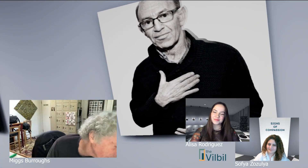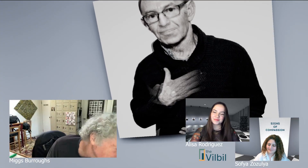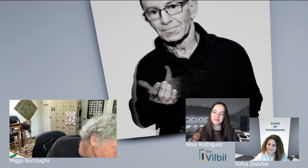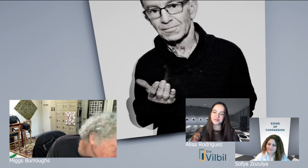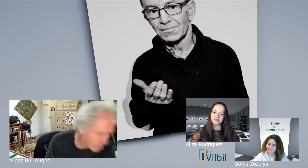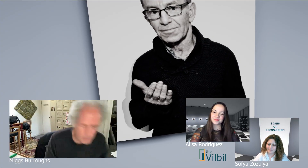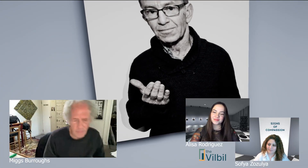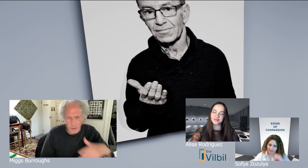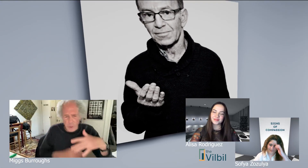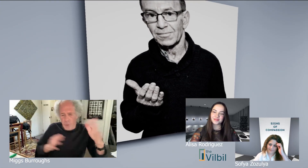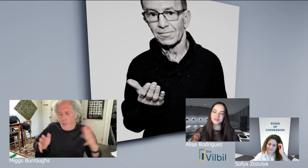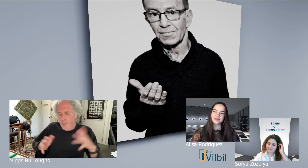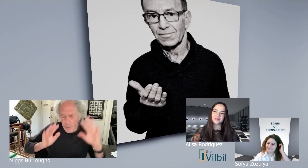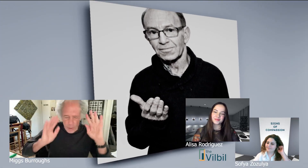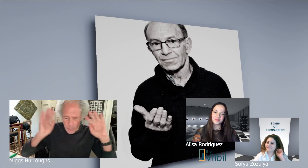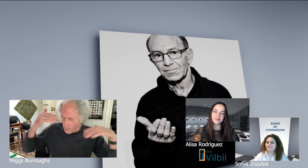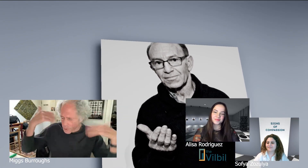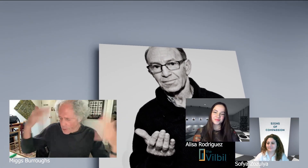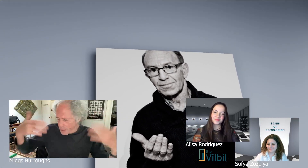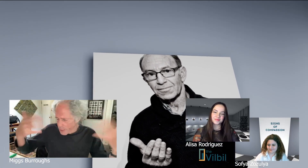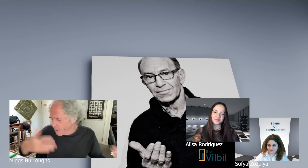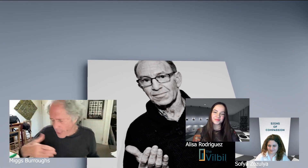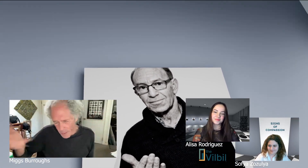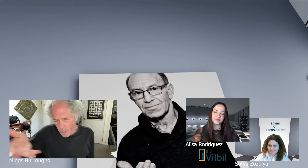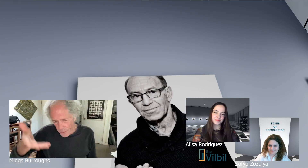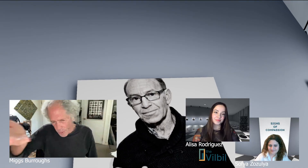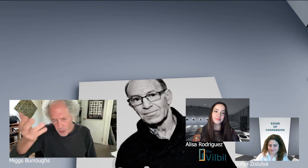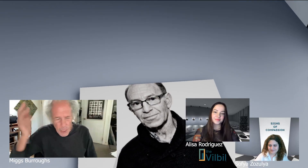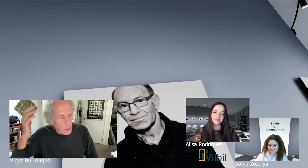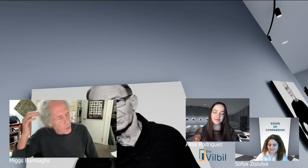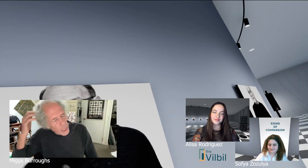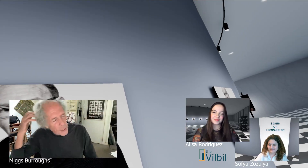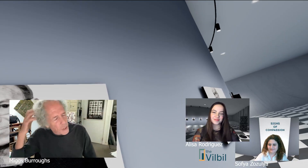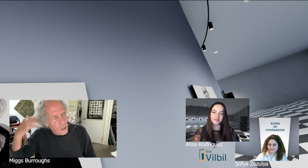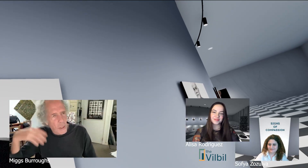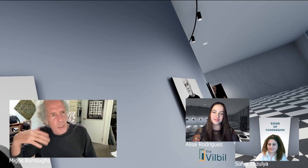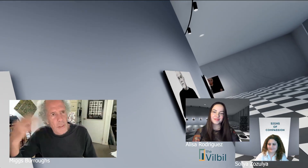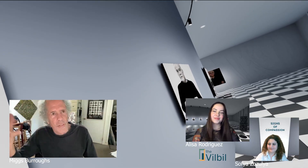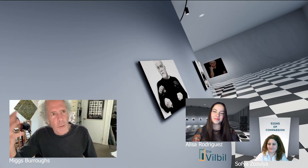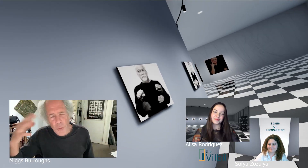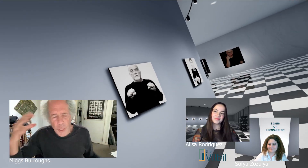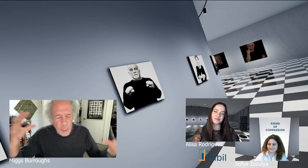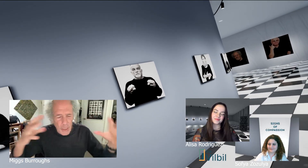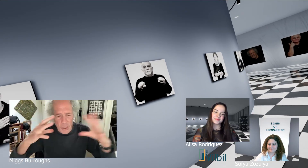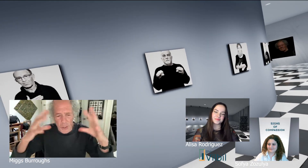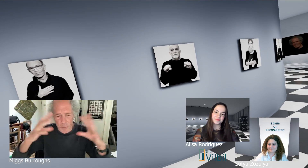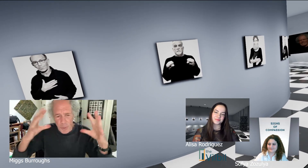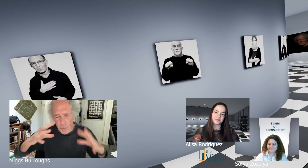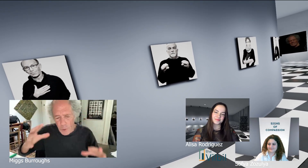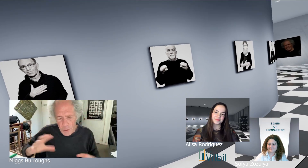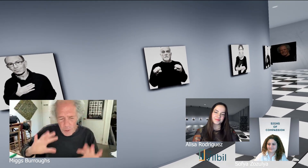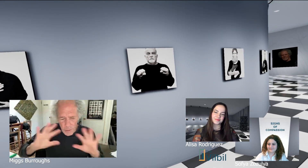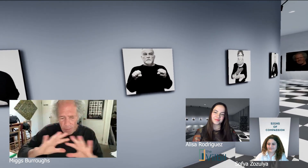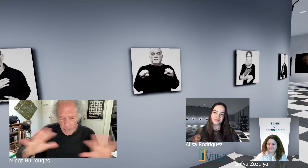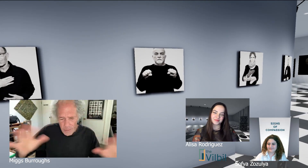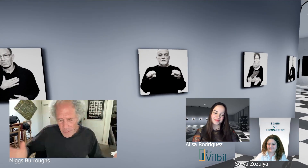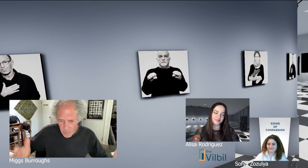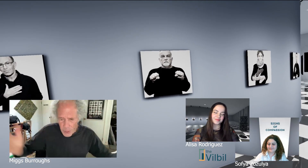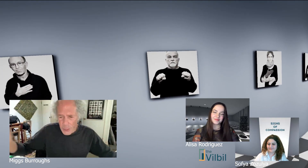I guess, a little preview of something I'm trying to, like, with Signs of Compassion, trying to formulate into something more bigger